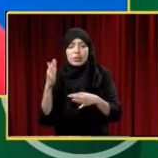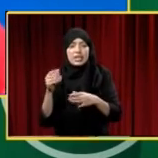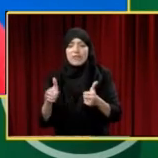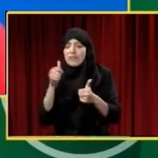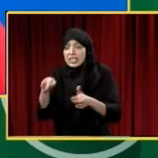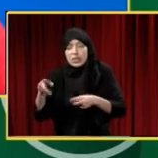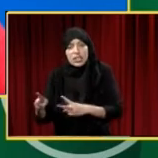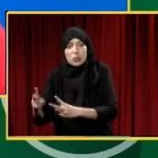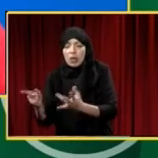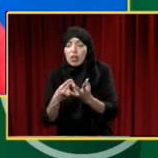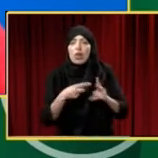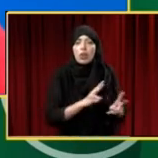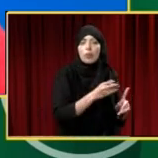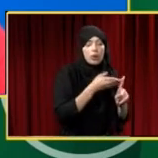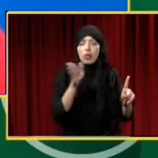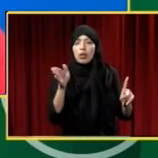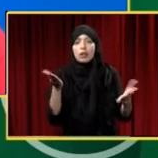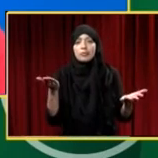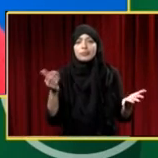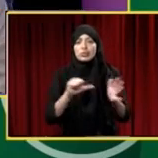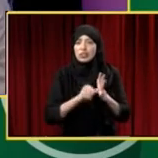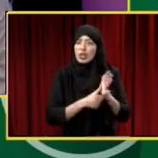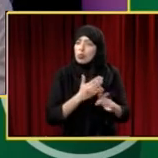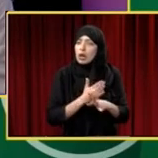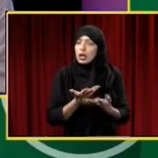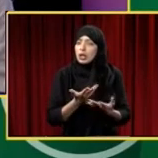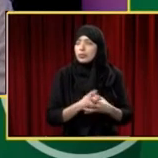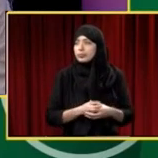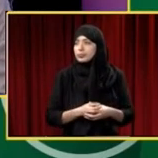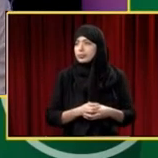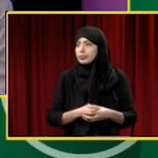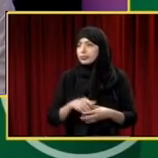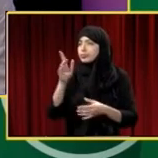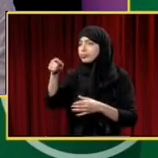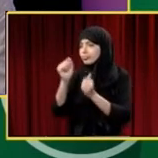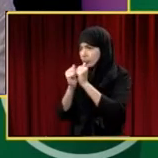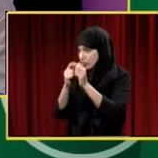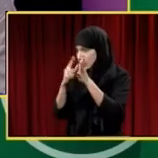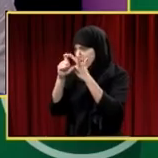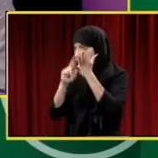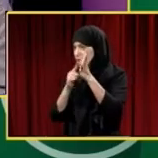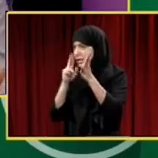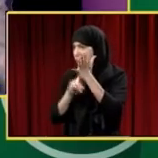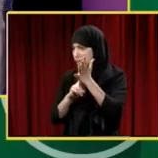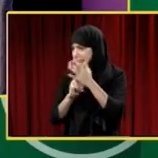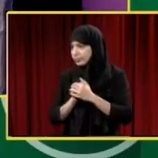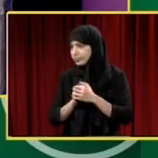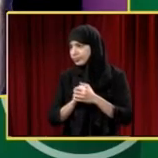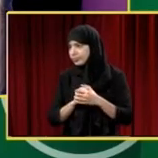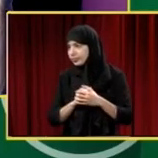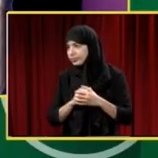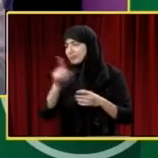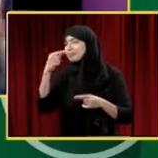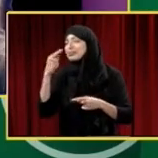alhamdulillah, it gets done. Mashallah. It gets done. Mashallah, that's amazing. Brother Adnan, who is the second member of, I guess I could call the red